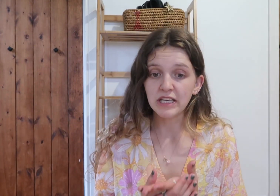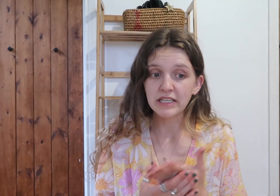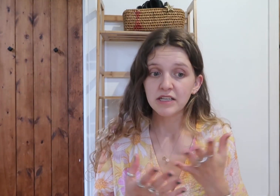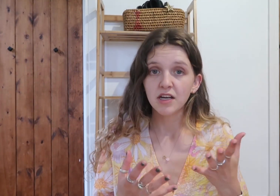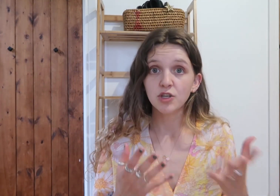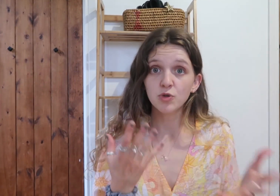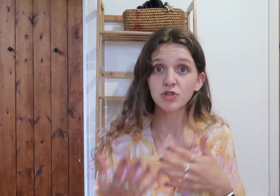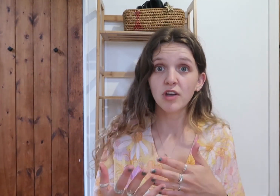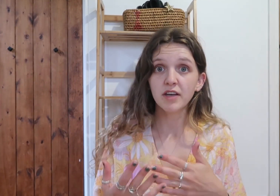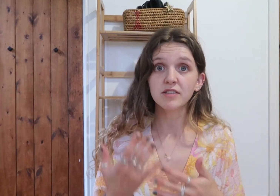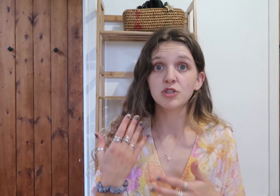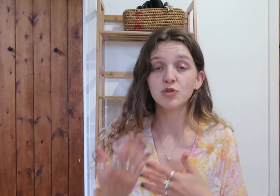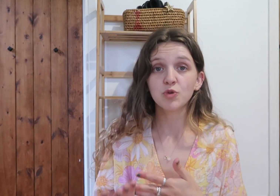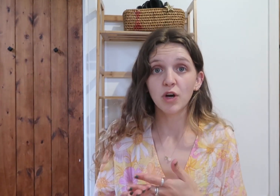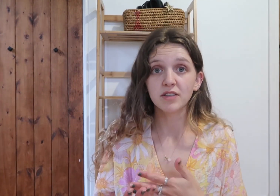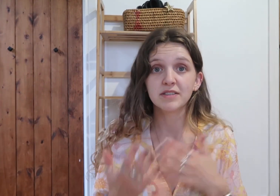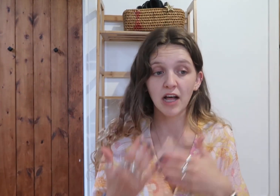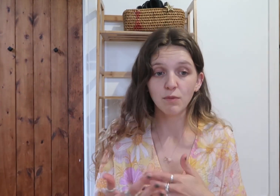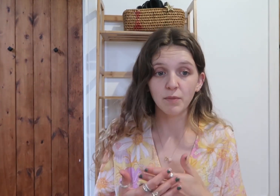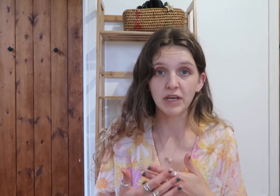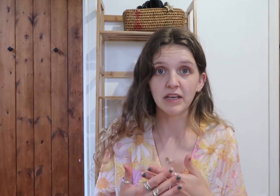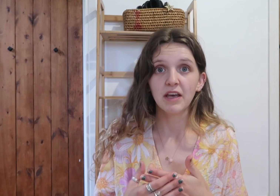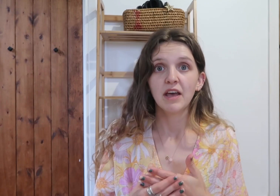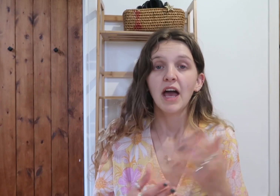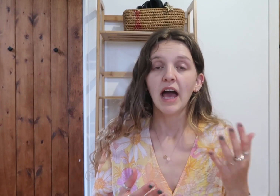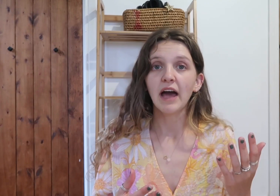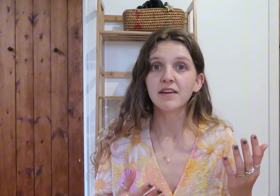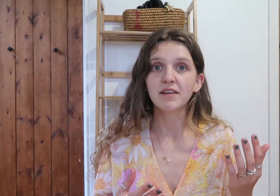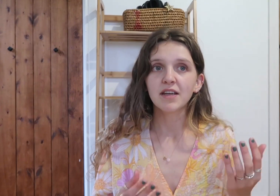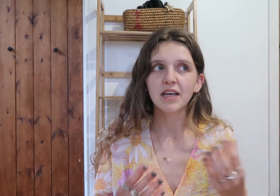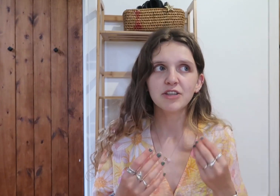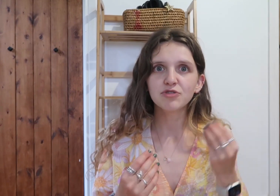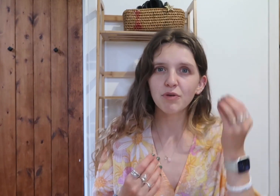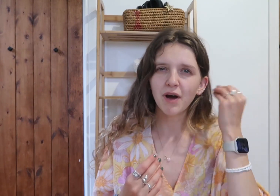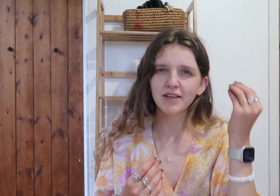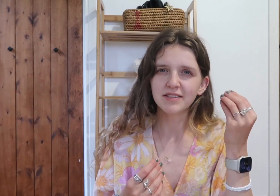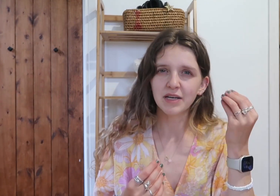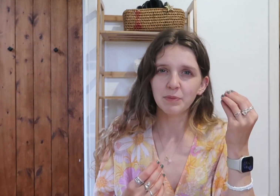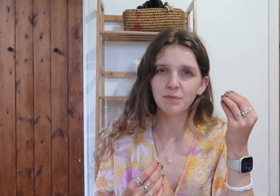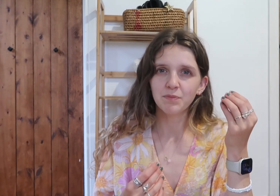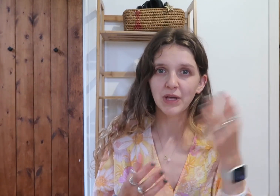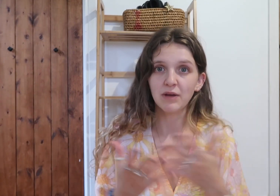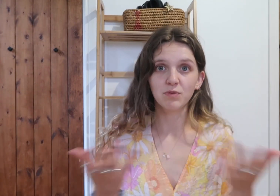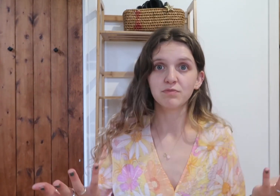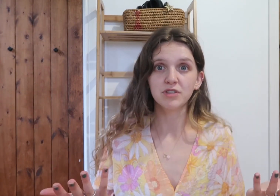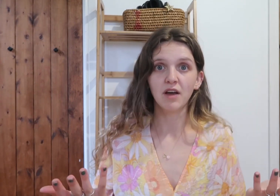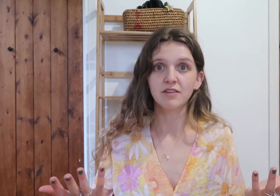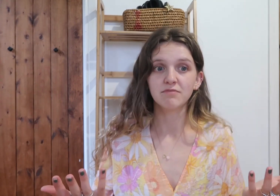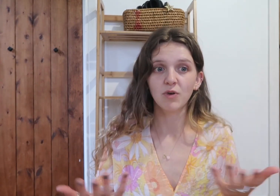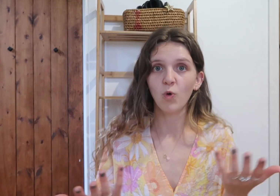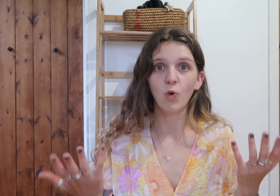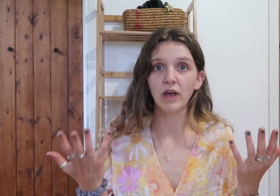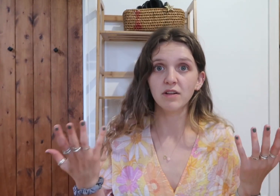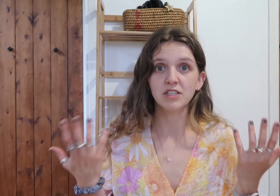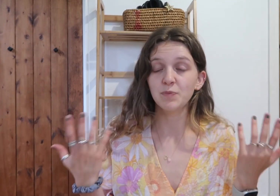need? Use your signs and use your words, tell mummy. And it just reminds him that he'll sign or he'll